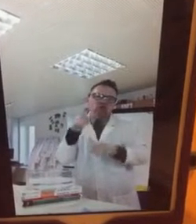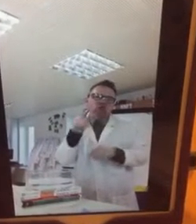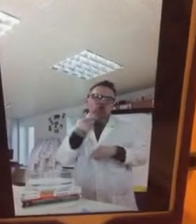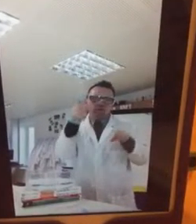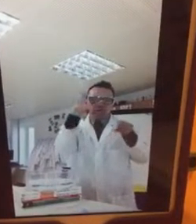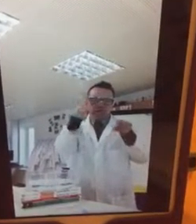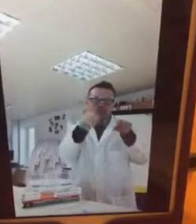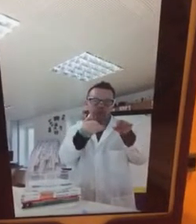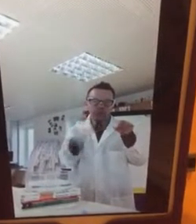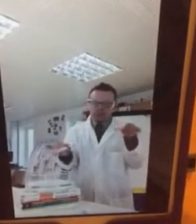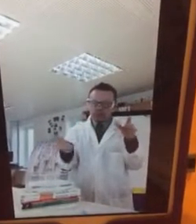darker.